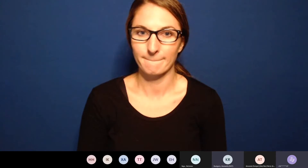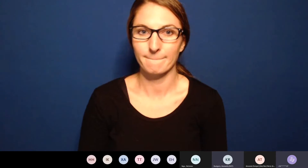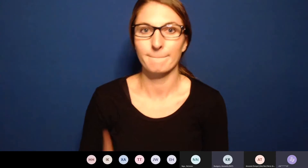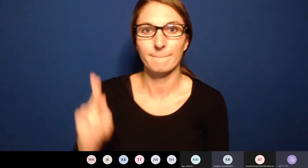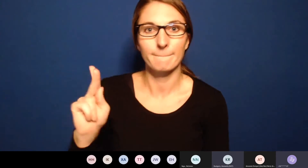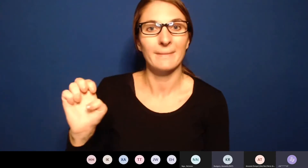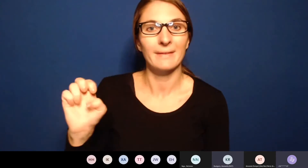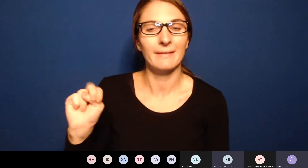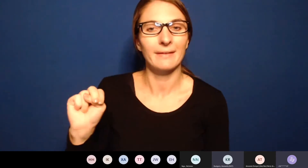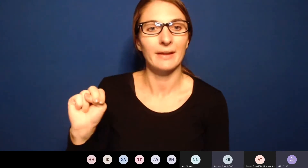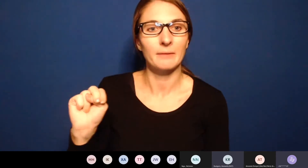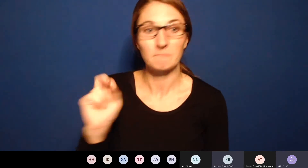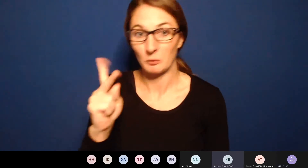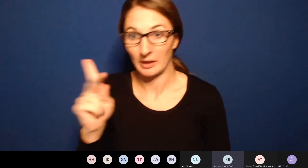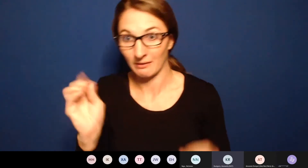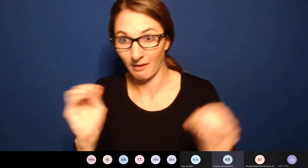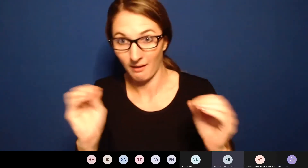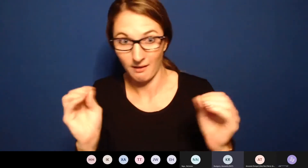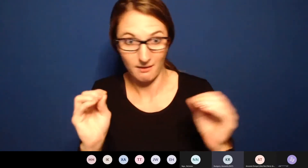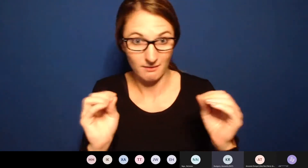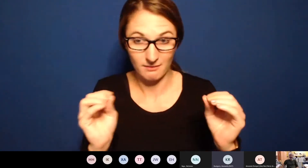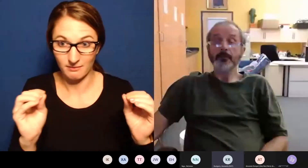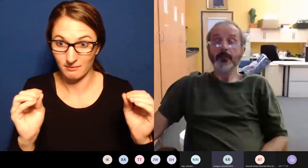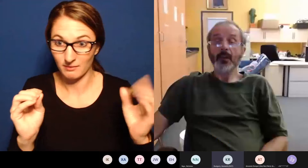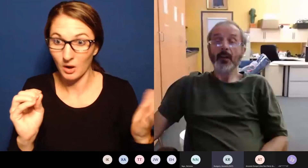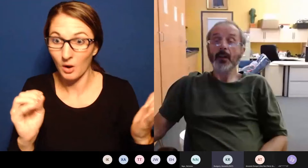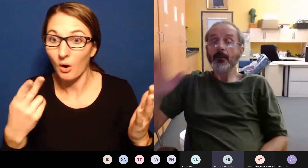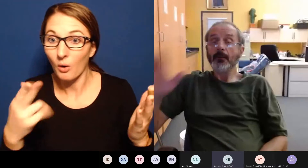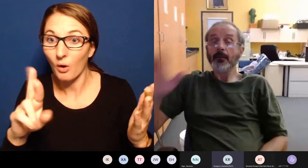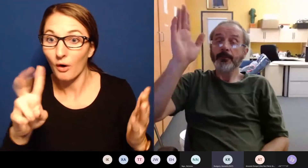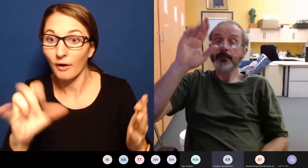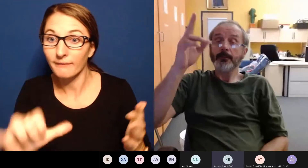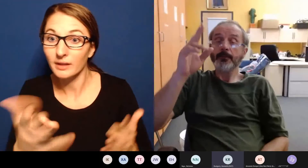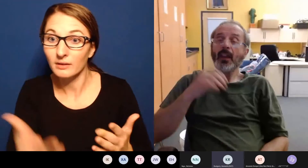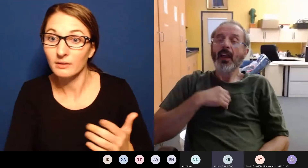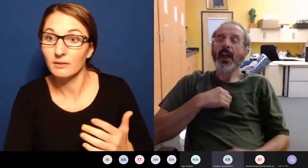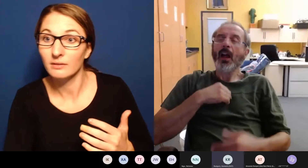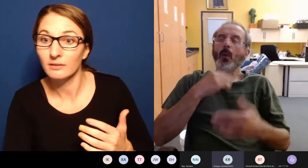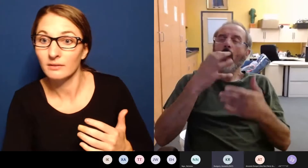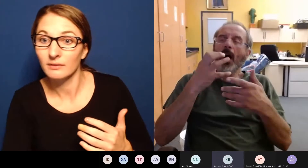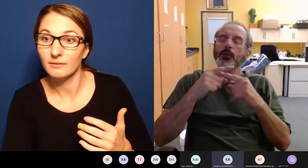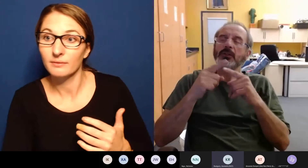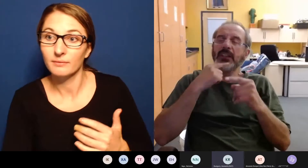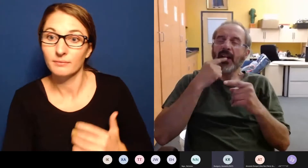Right, hearing none. Go ahead, Harvey.